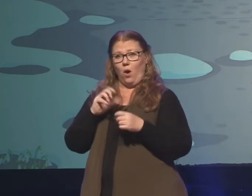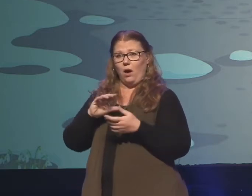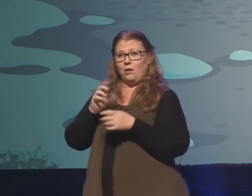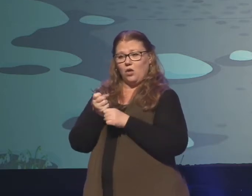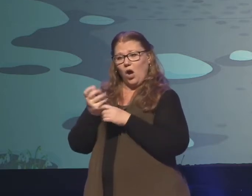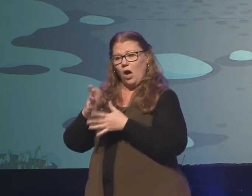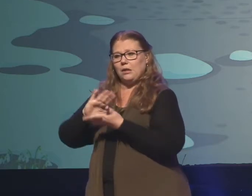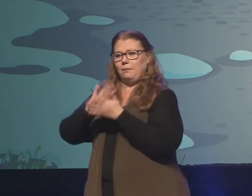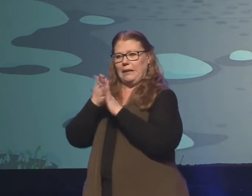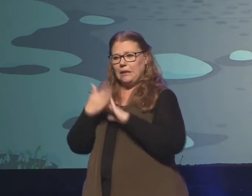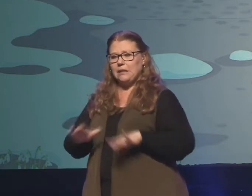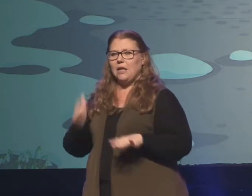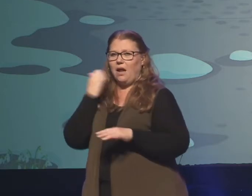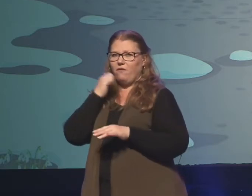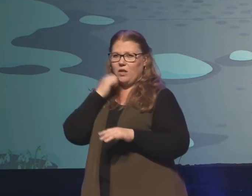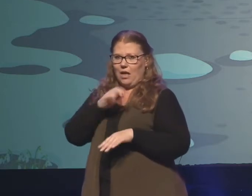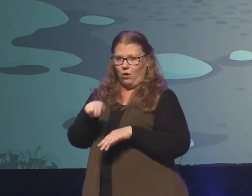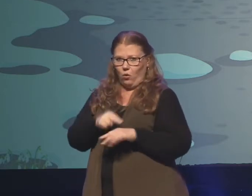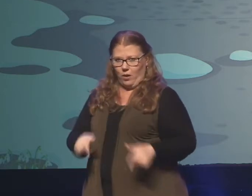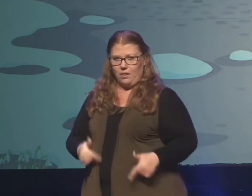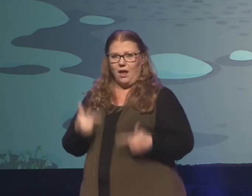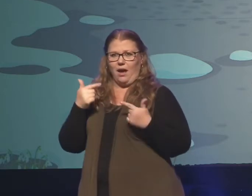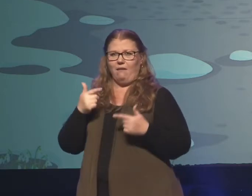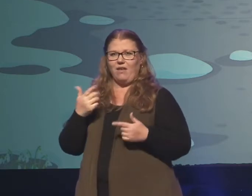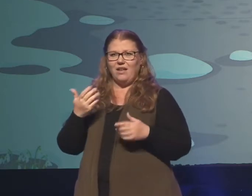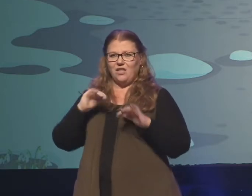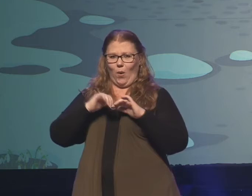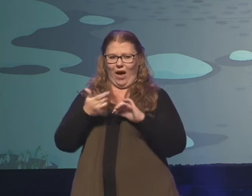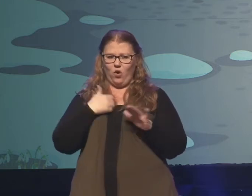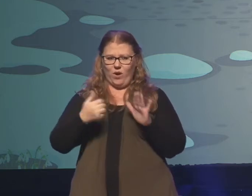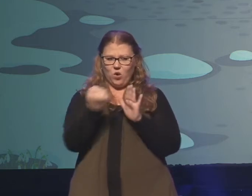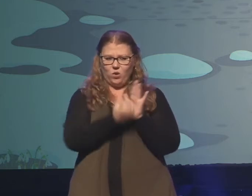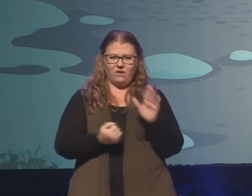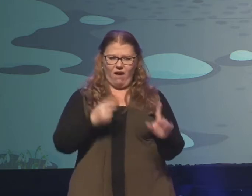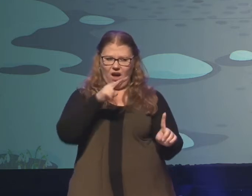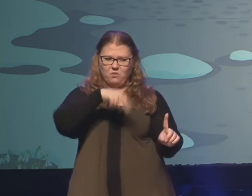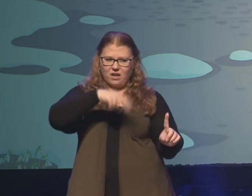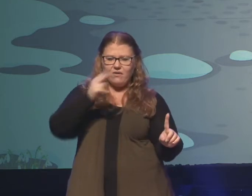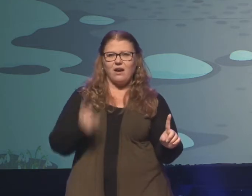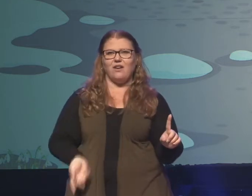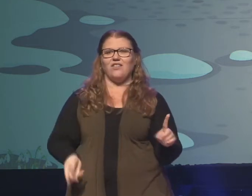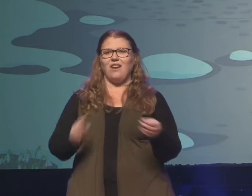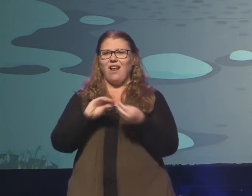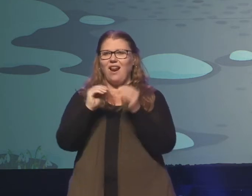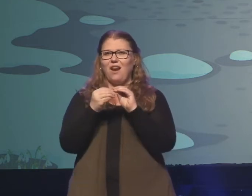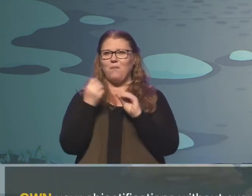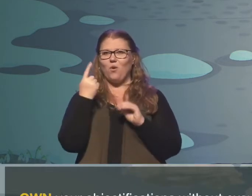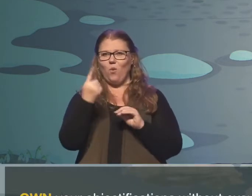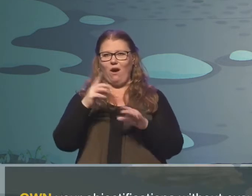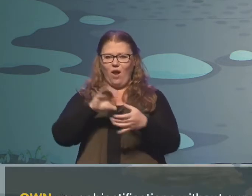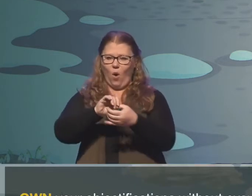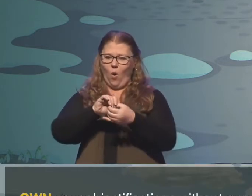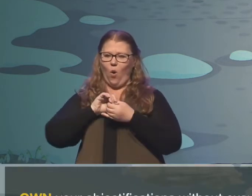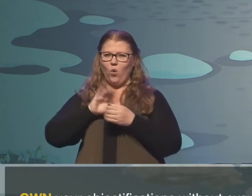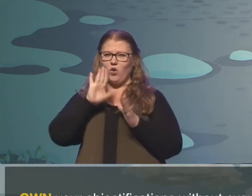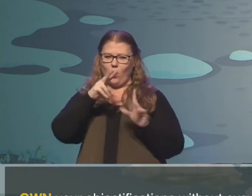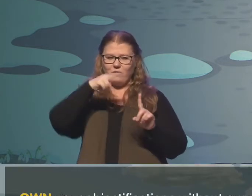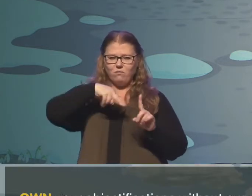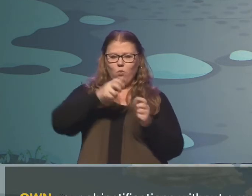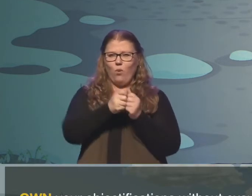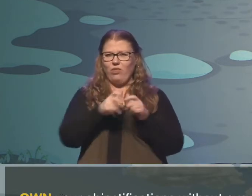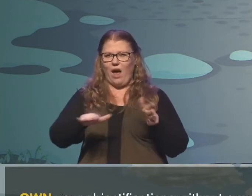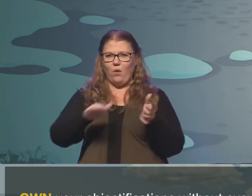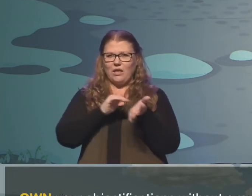everyday normal life. So here's how we crucify objectification. Very quickly, number one, own your objectifications without